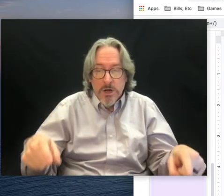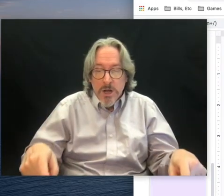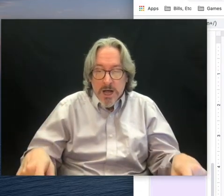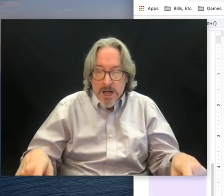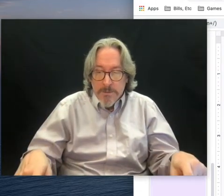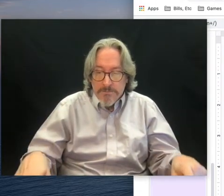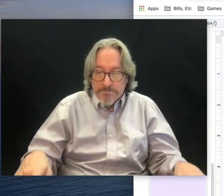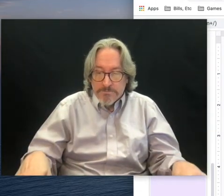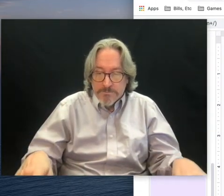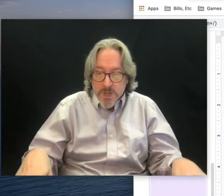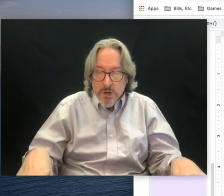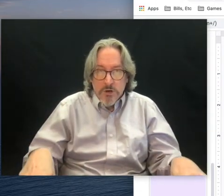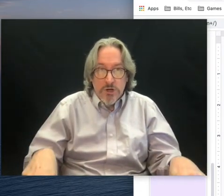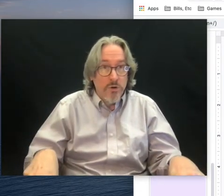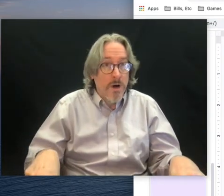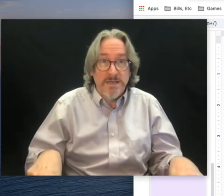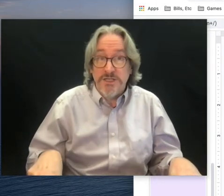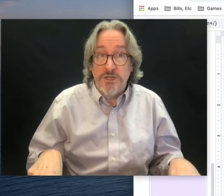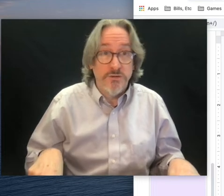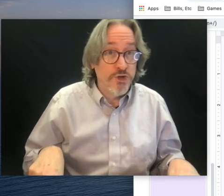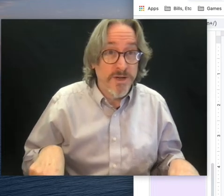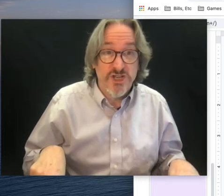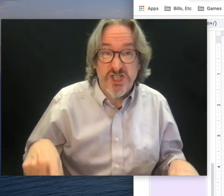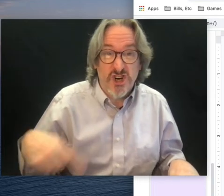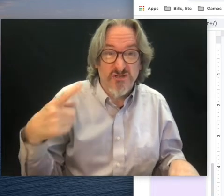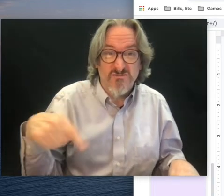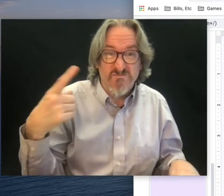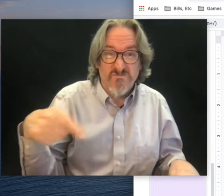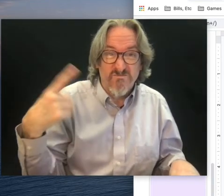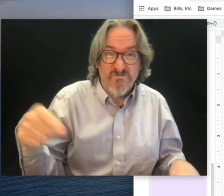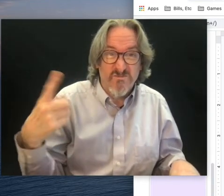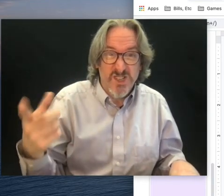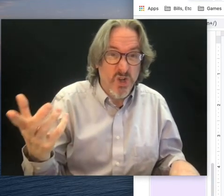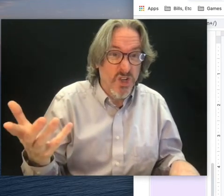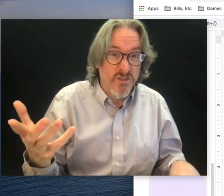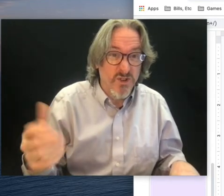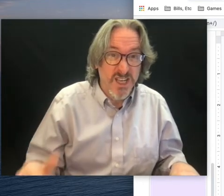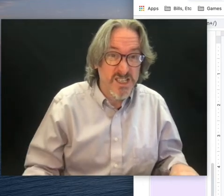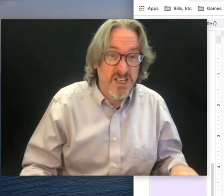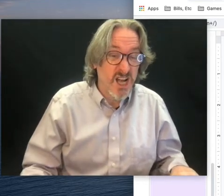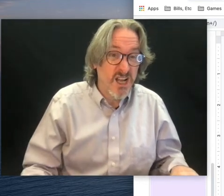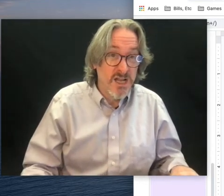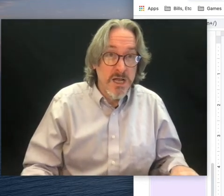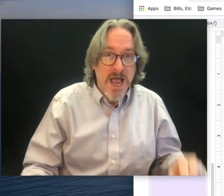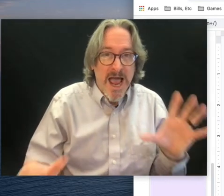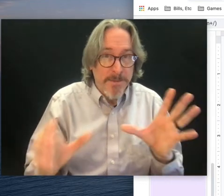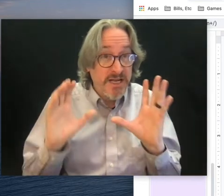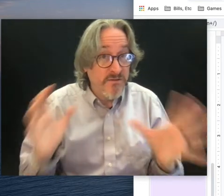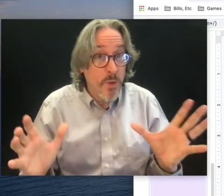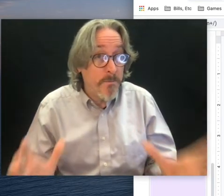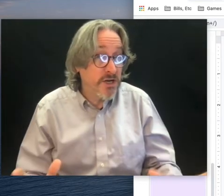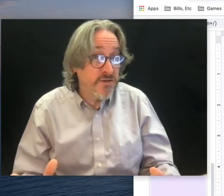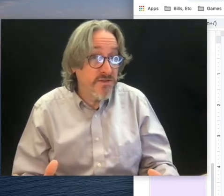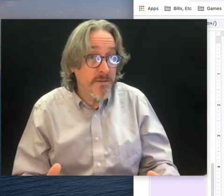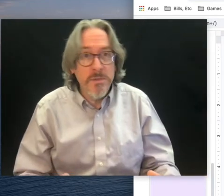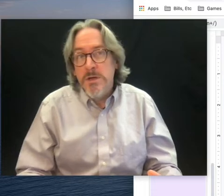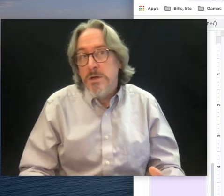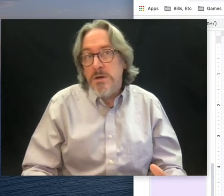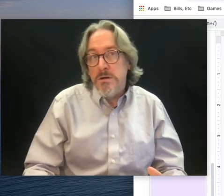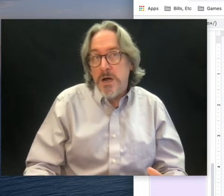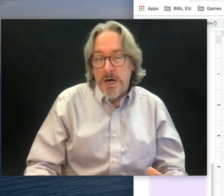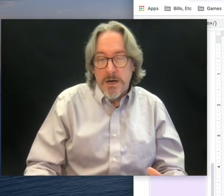semester, um, go on to YouTube and just start looking for these. I'm going to give you a bunch of